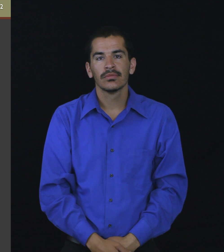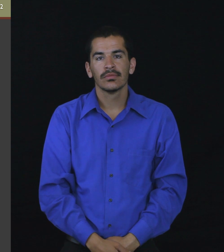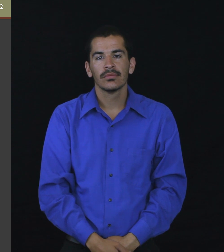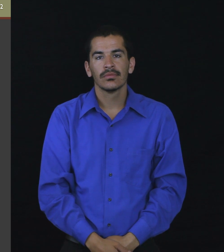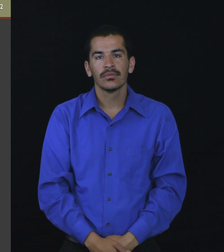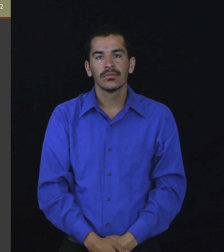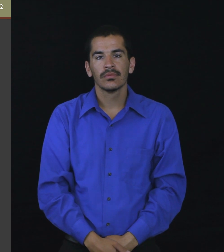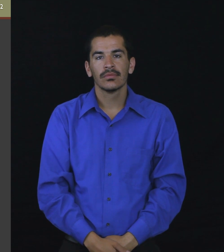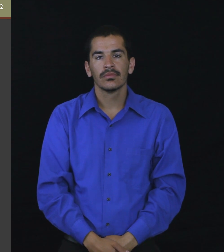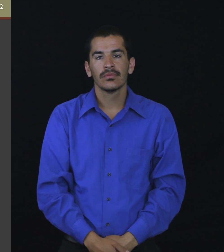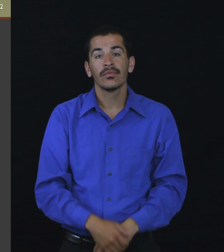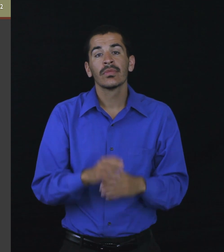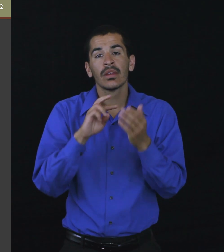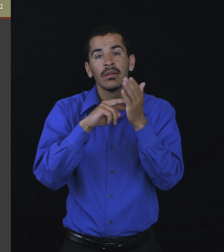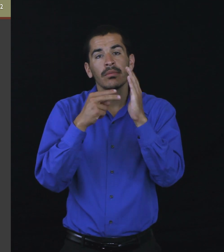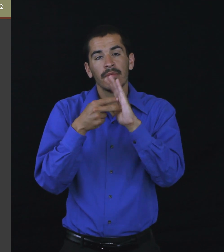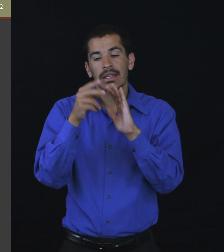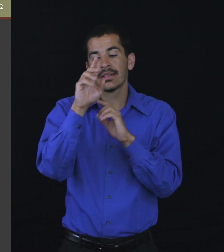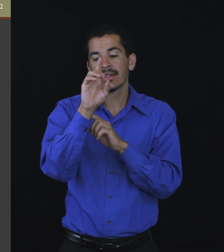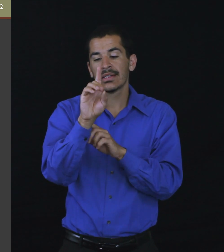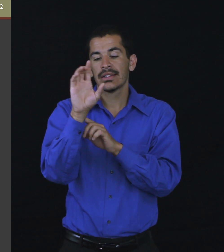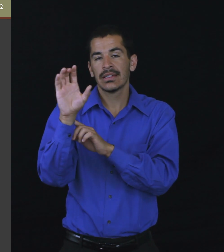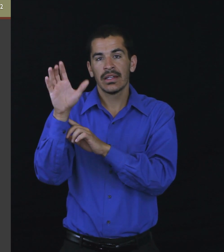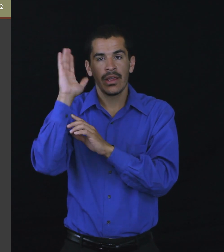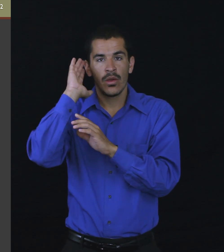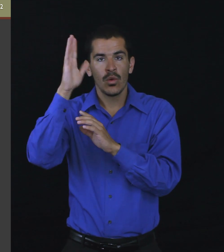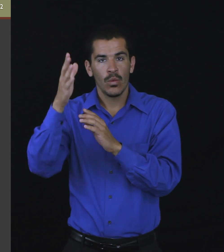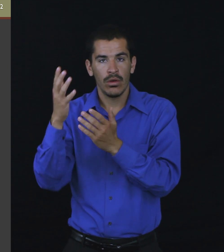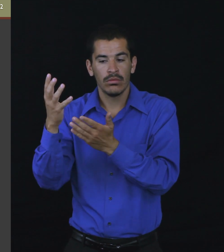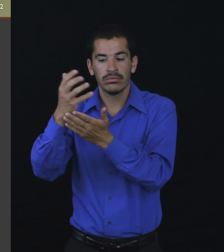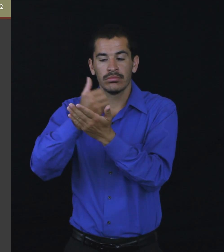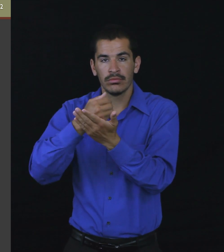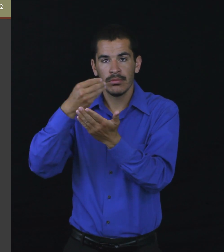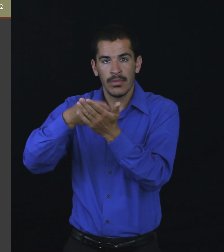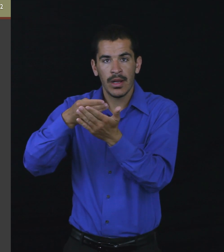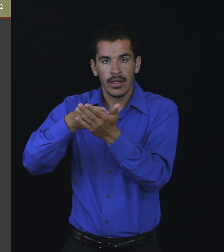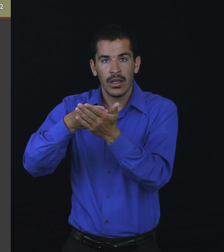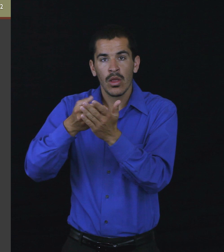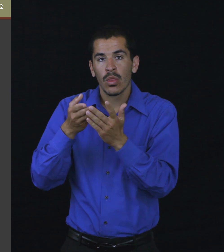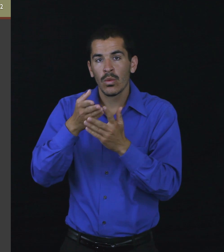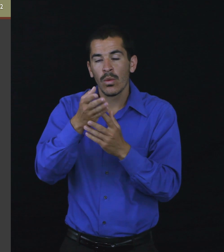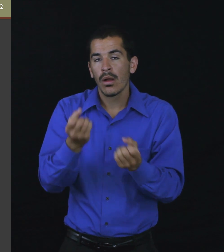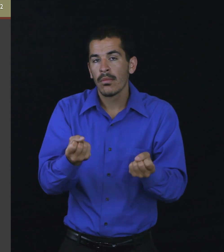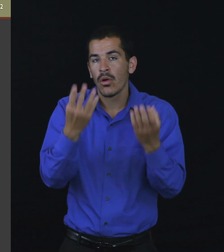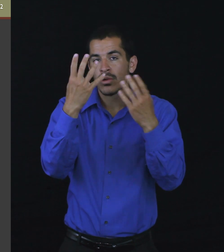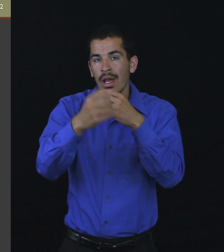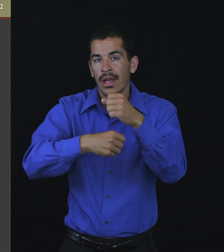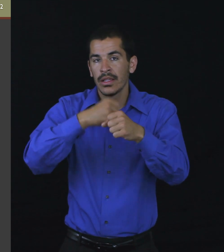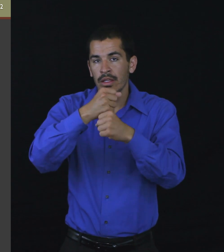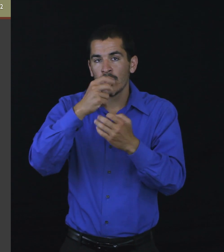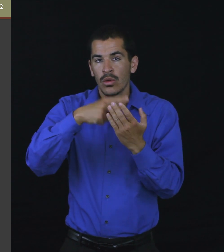DCC will raise money through a multi-year project of fundraising.